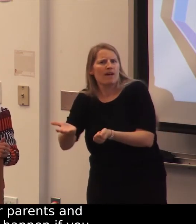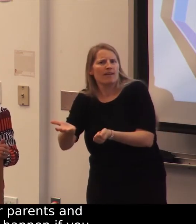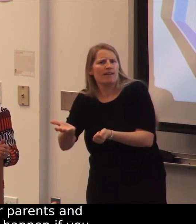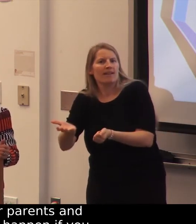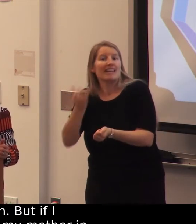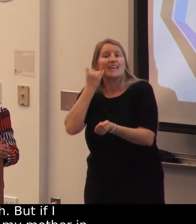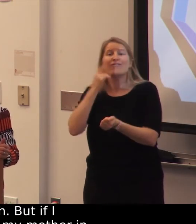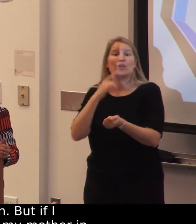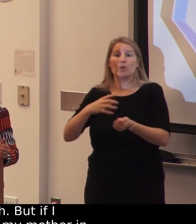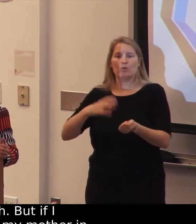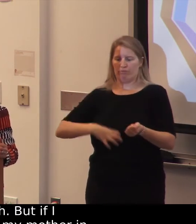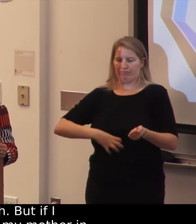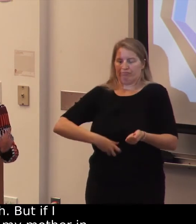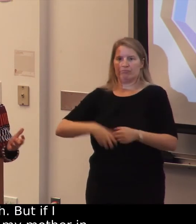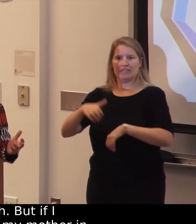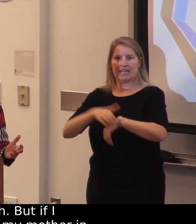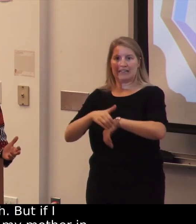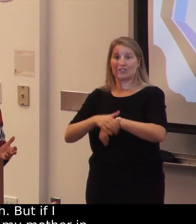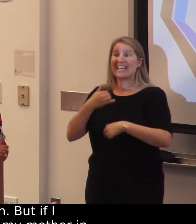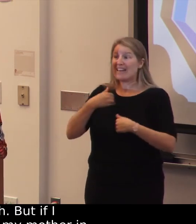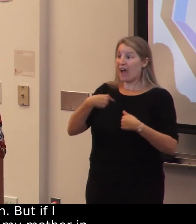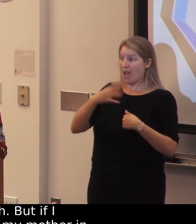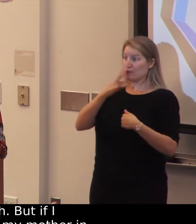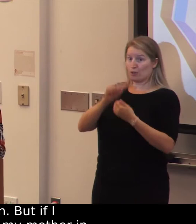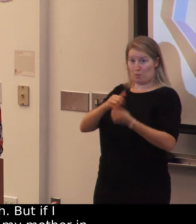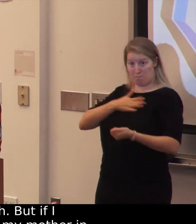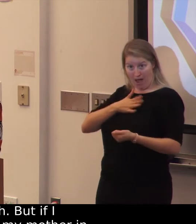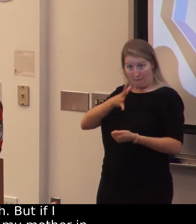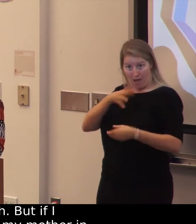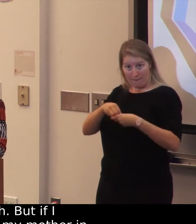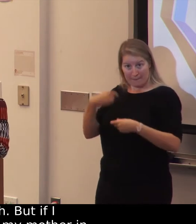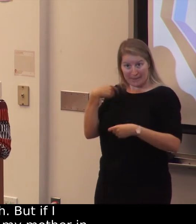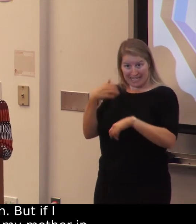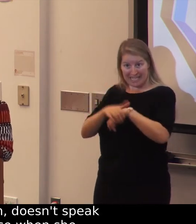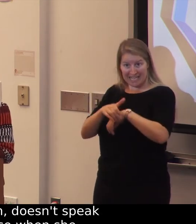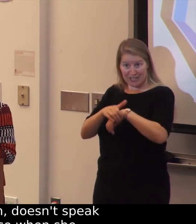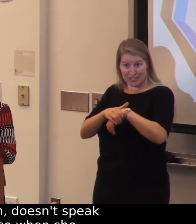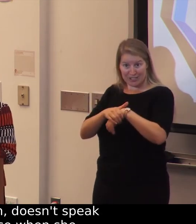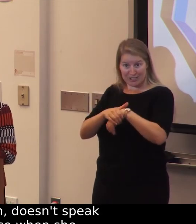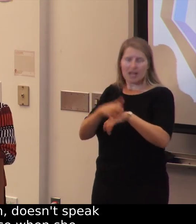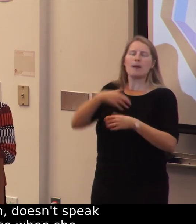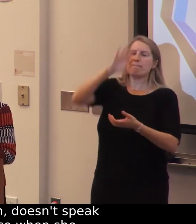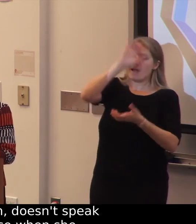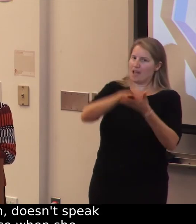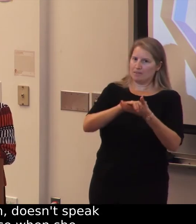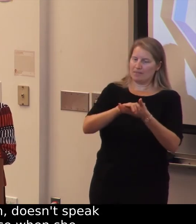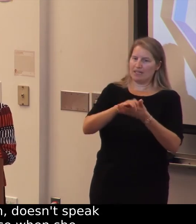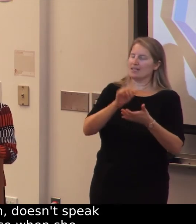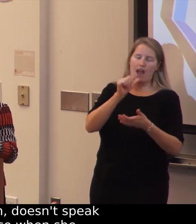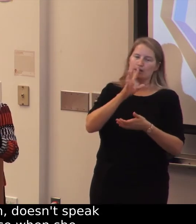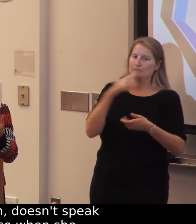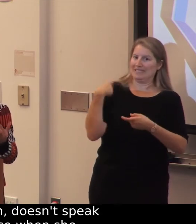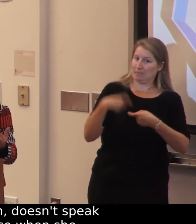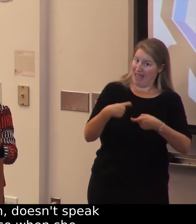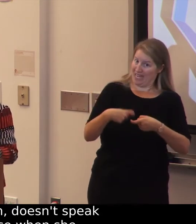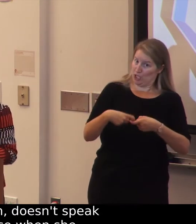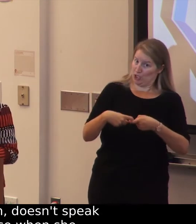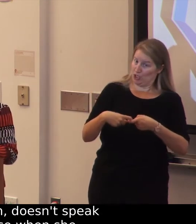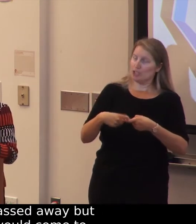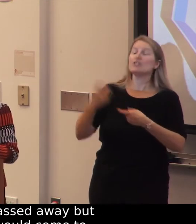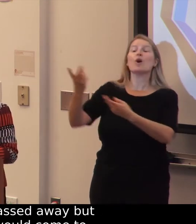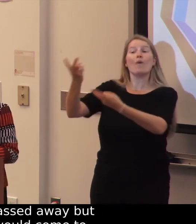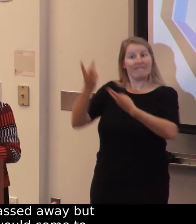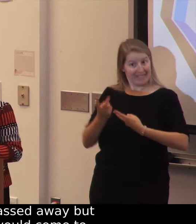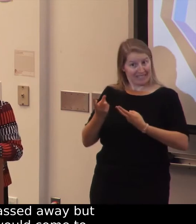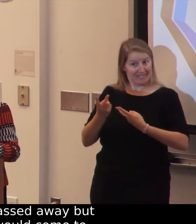happen if you spoke to them in English? If I ever spoke to my mother in English, she would be, my husband doesn't speak English, doesn't speak Spanish, so when she came to visit us,